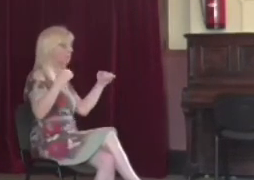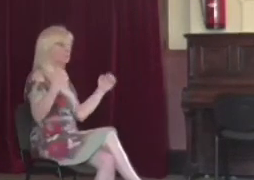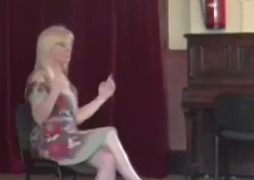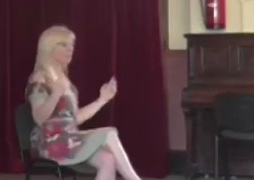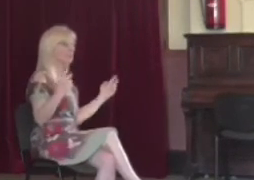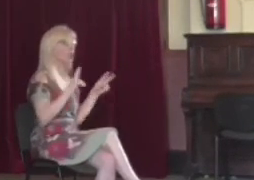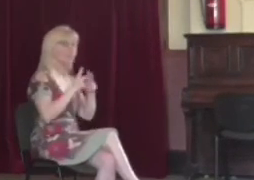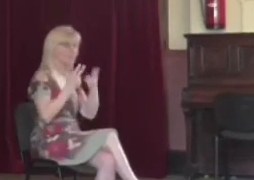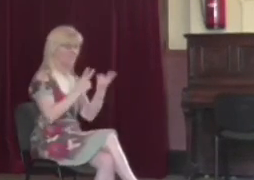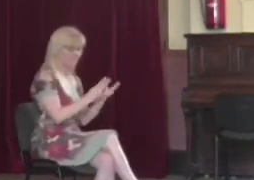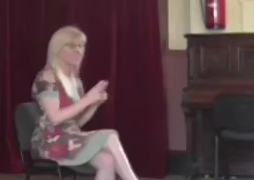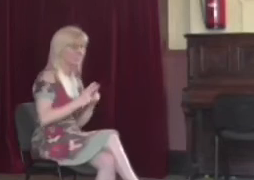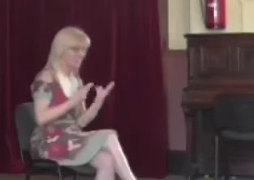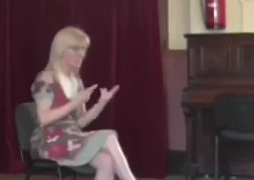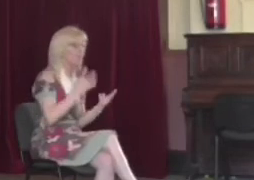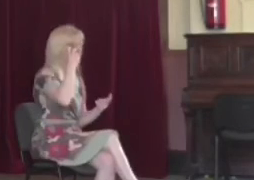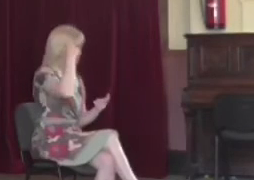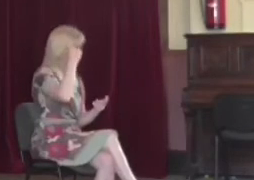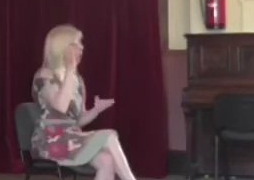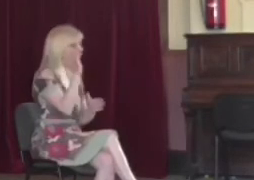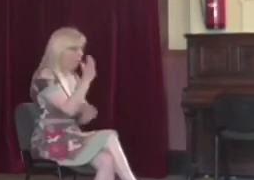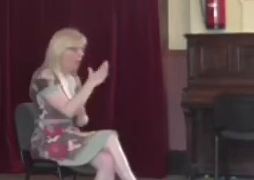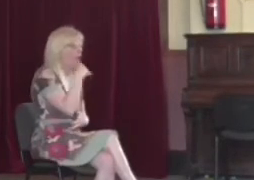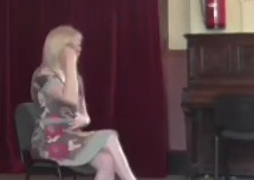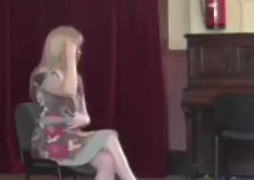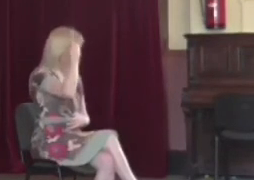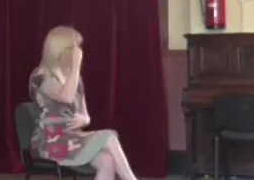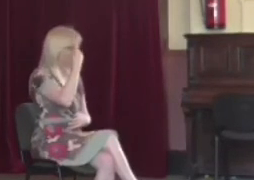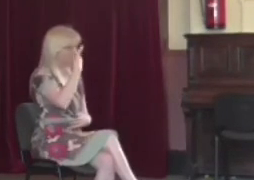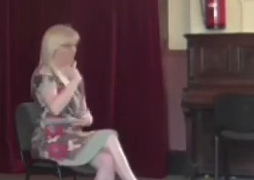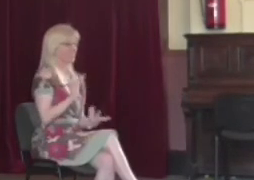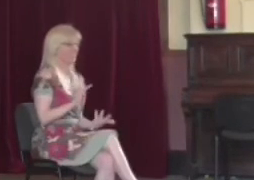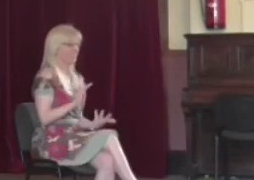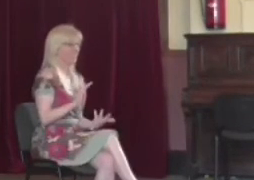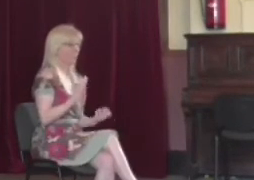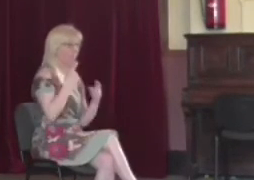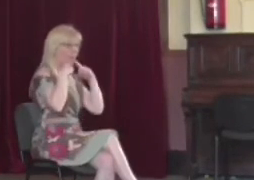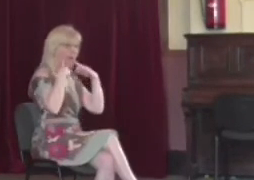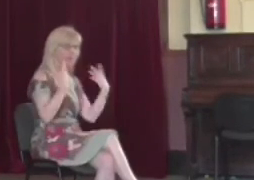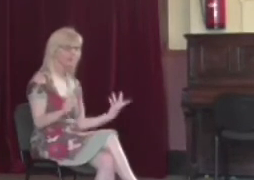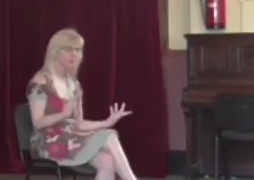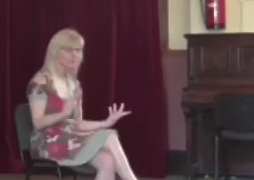us gets on that mission bus and preach the gospel.